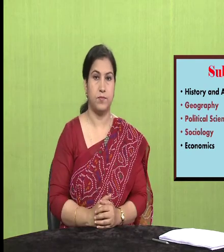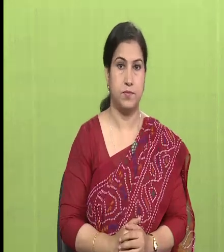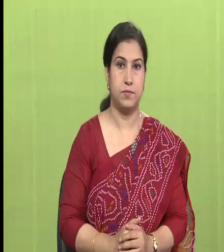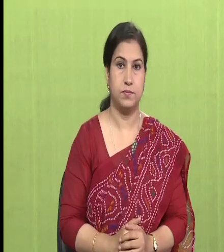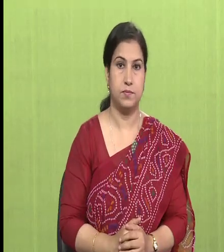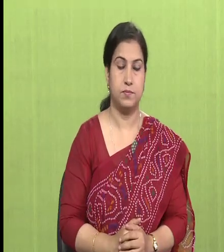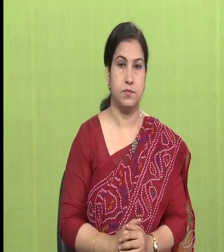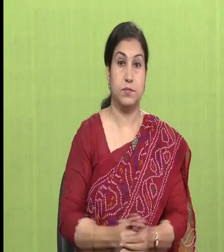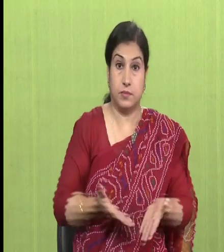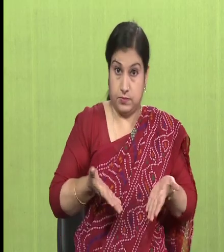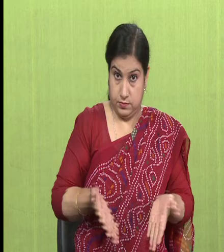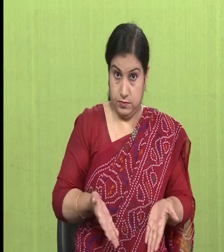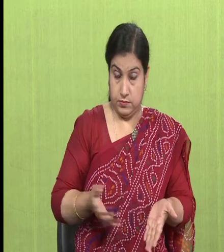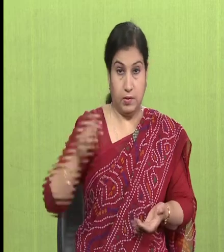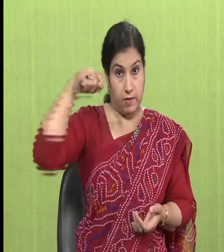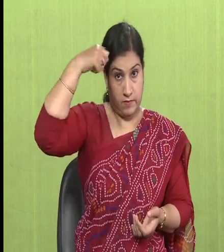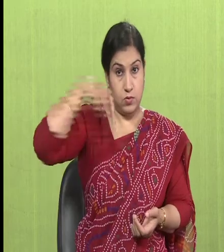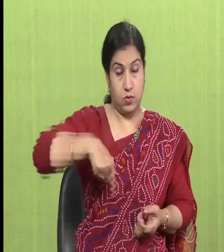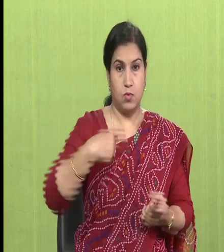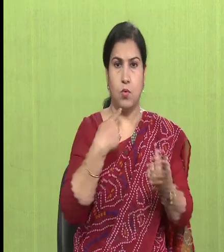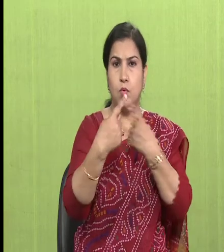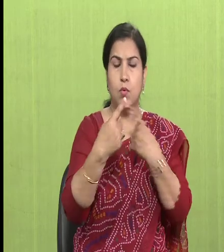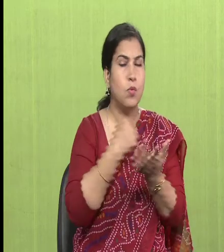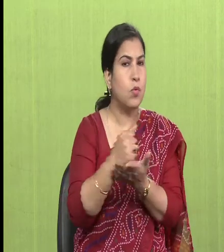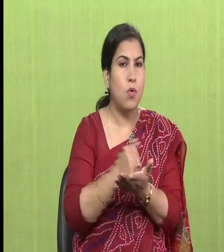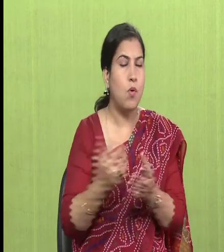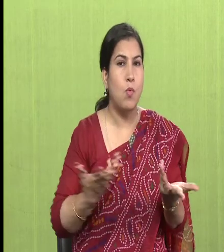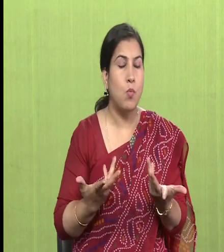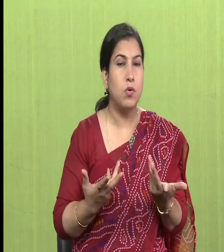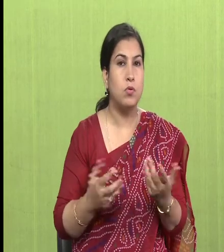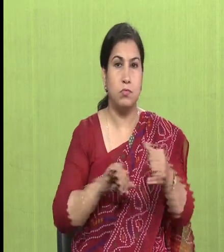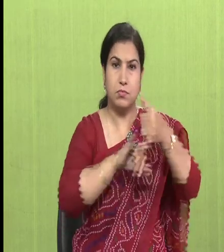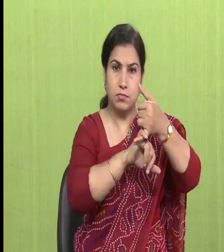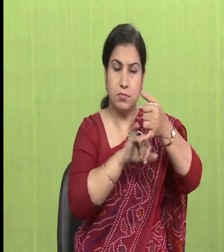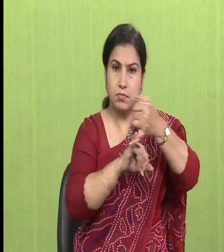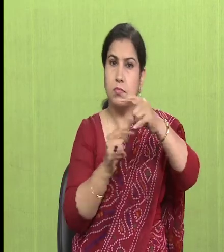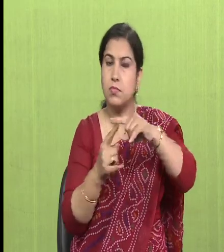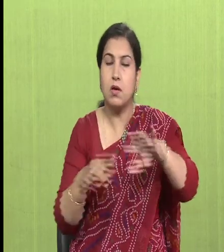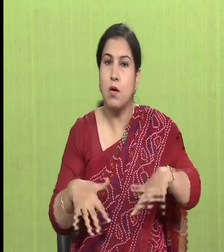In our today's lesson, we will try to understand about social science, especially